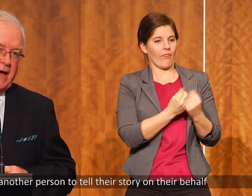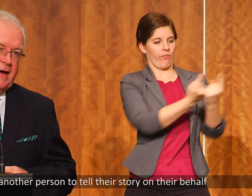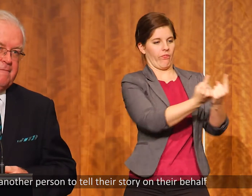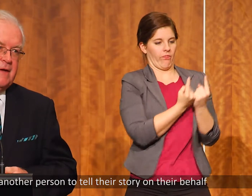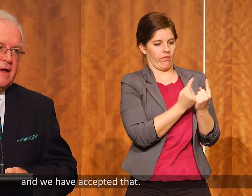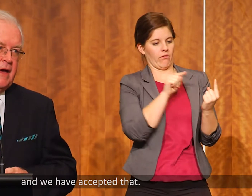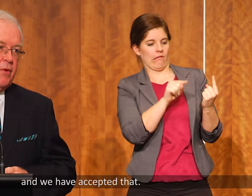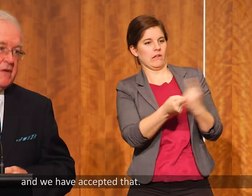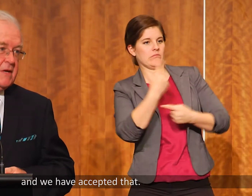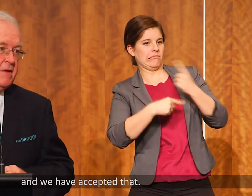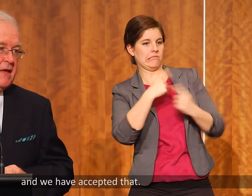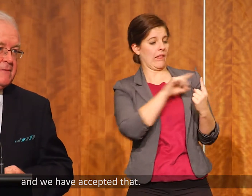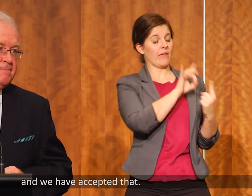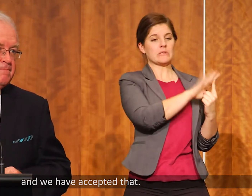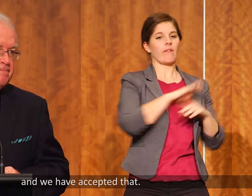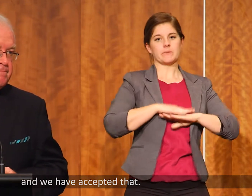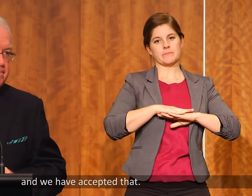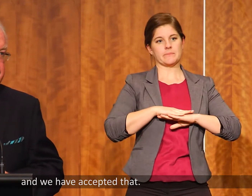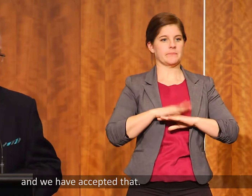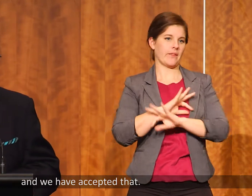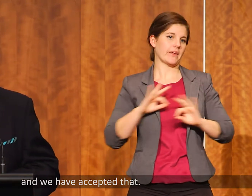their behalf, and we've accepted that.